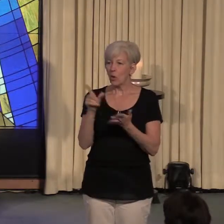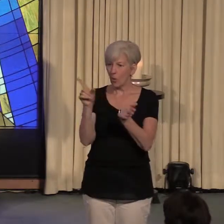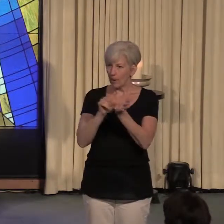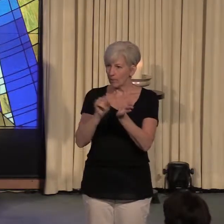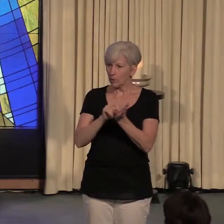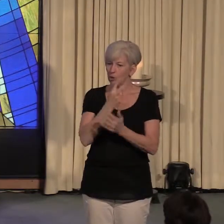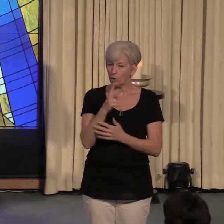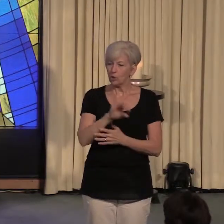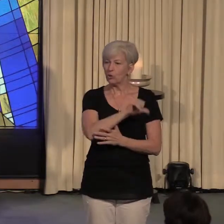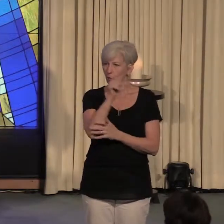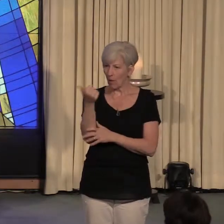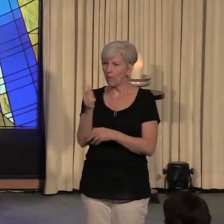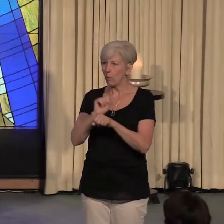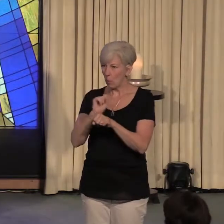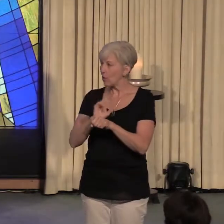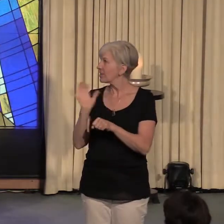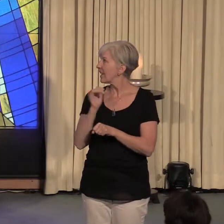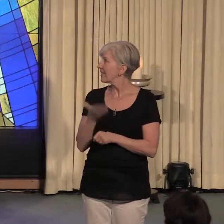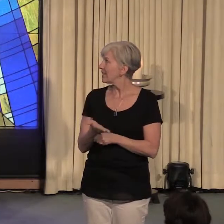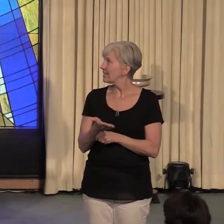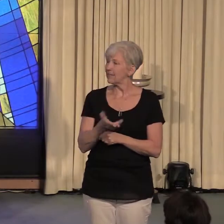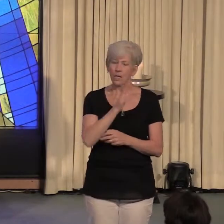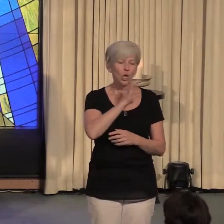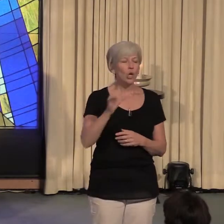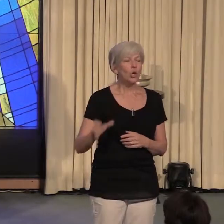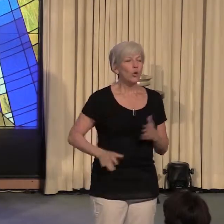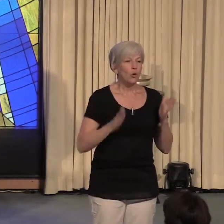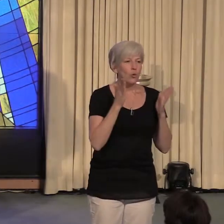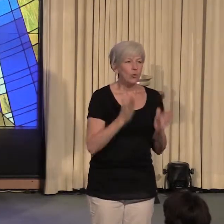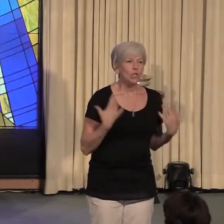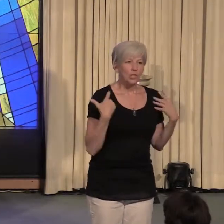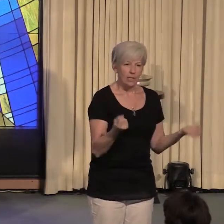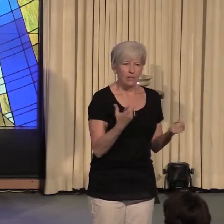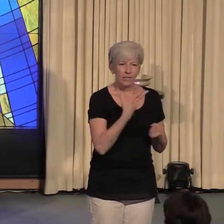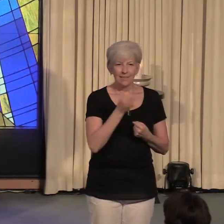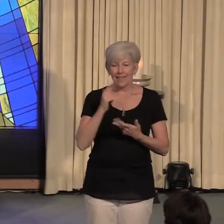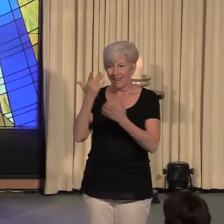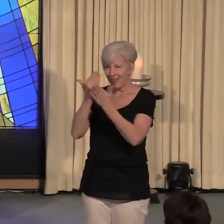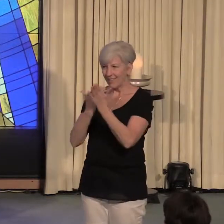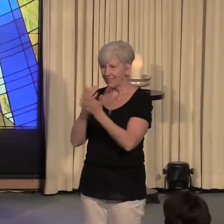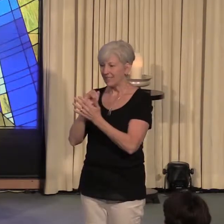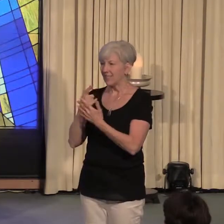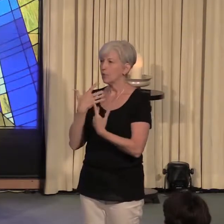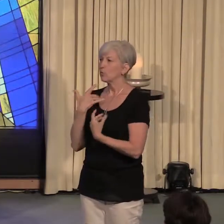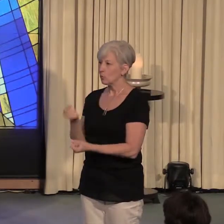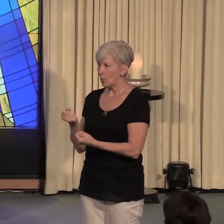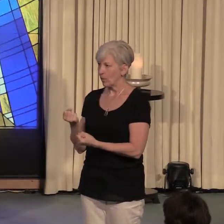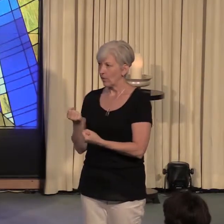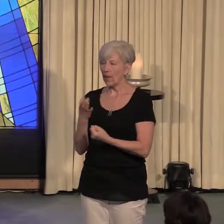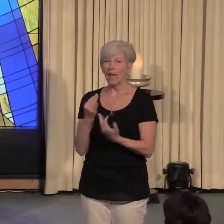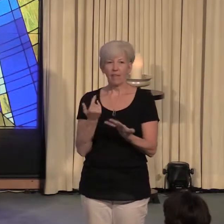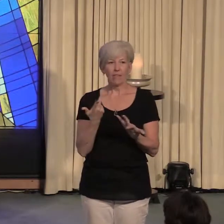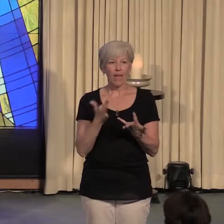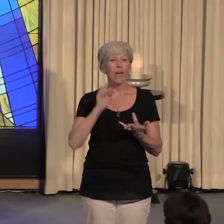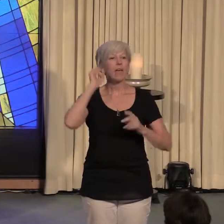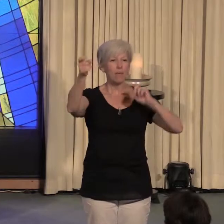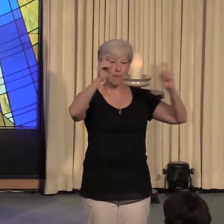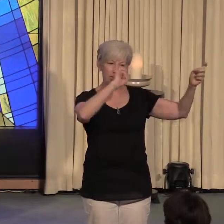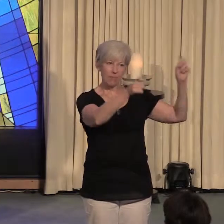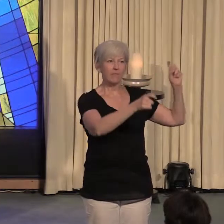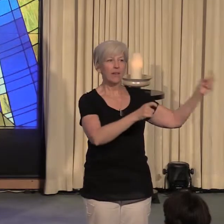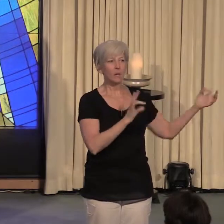like this, Christian Healing and Lessons in Truth. And they made them available to soldiers to be